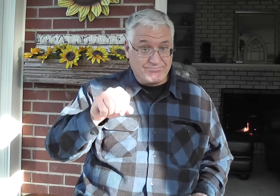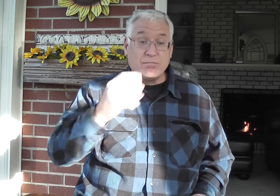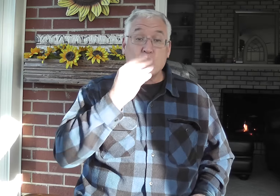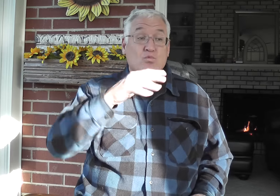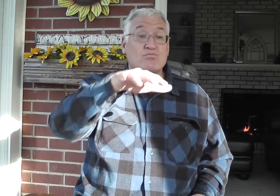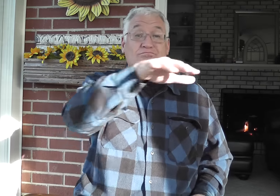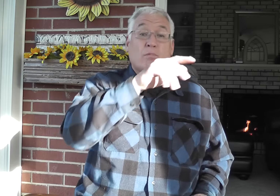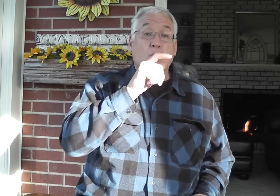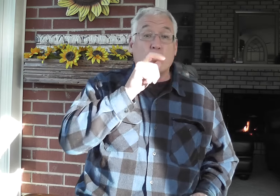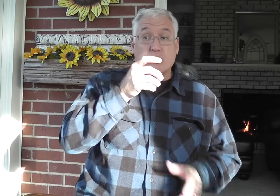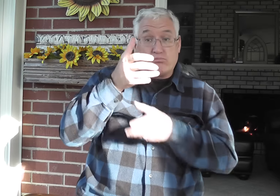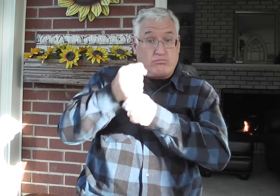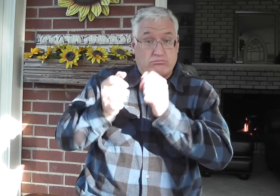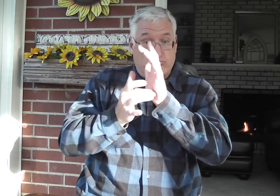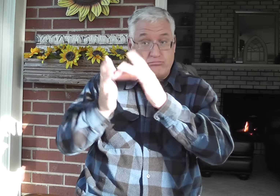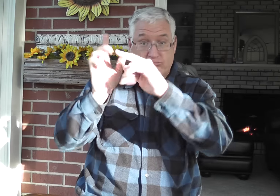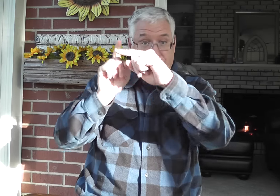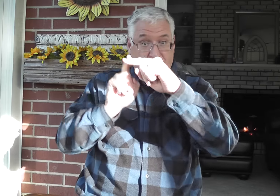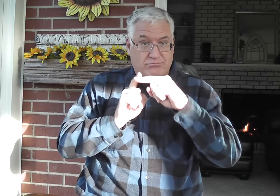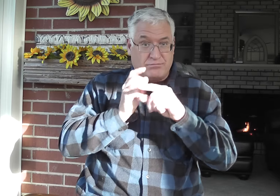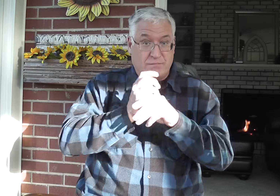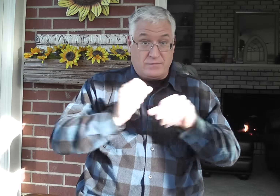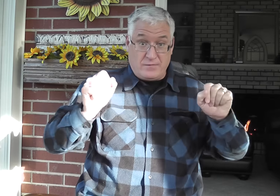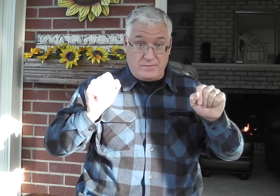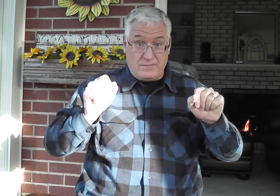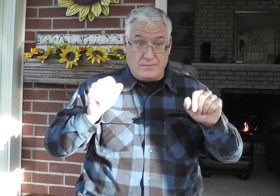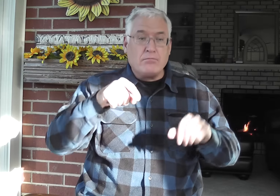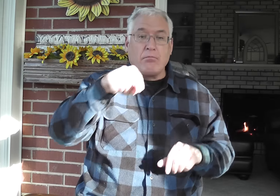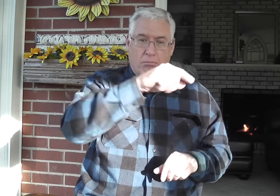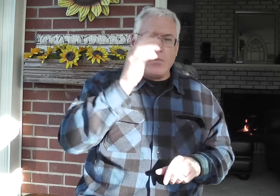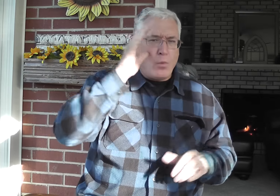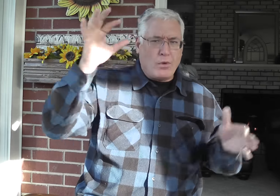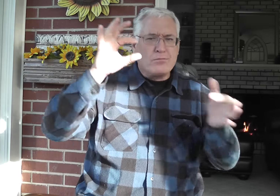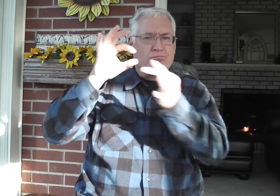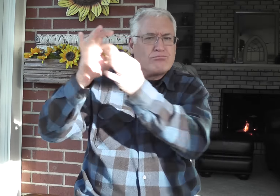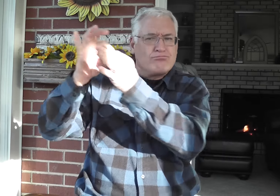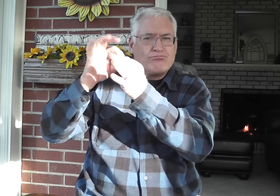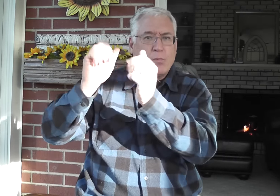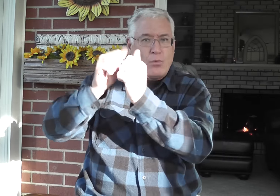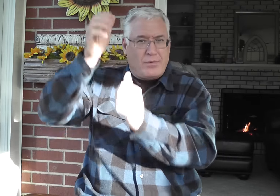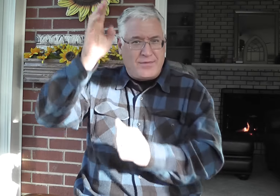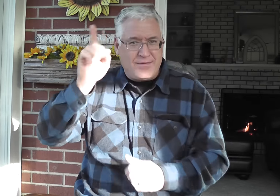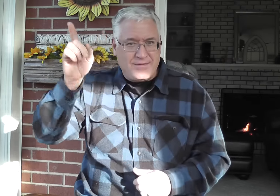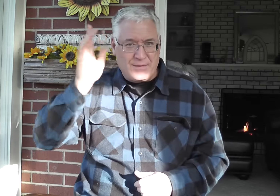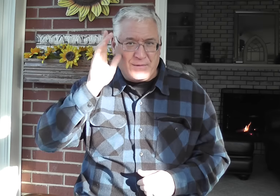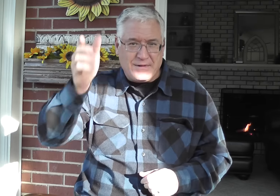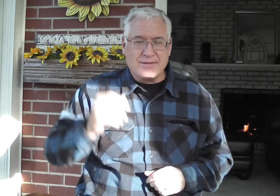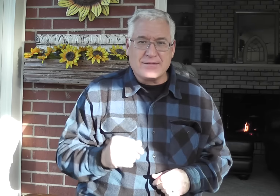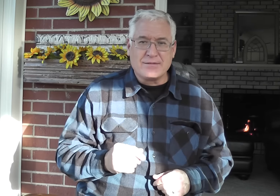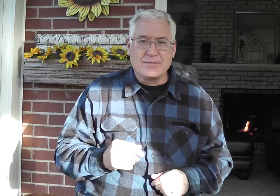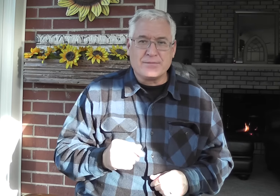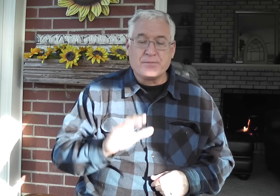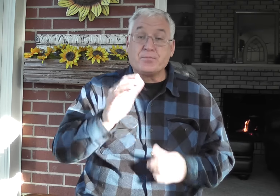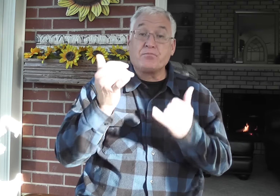Yes. The Jews who receive Christ for salvation, they will be reconciled to God.